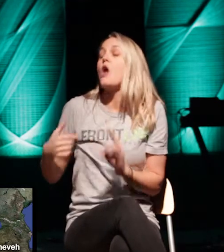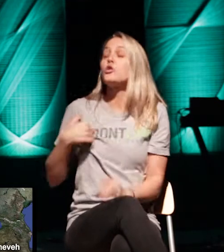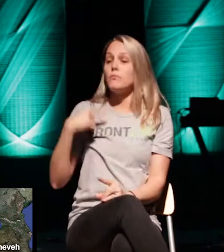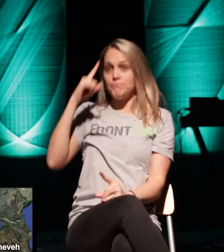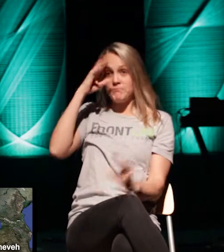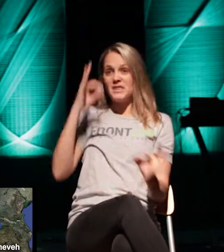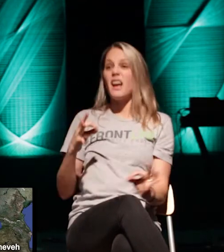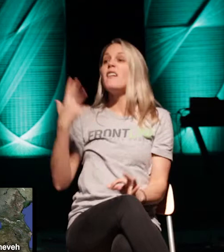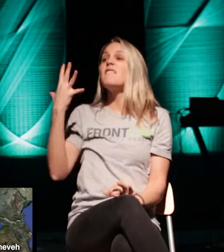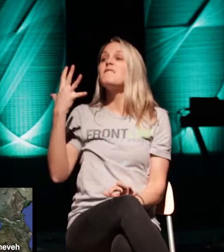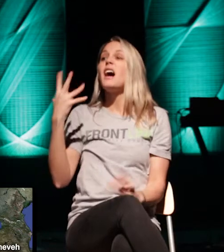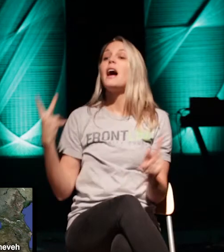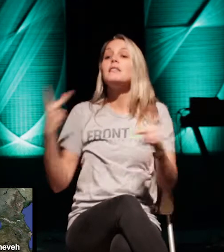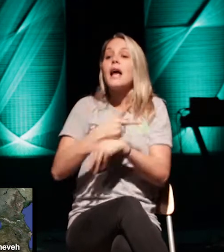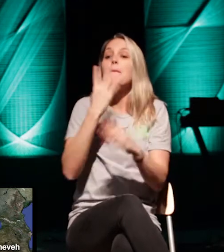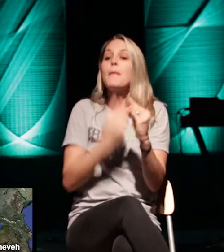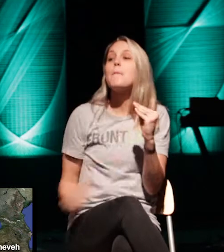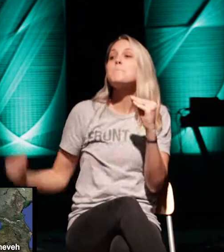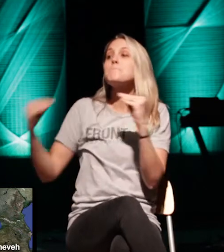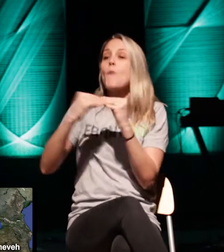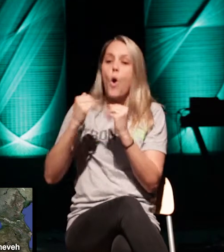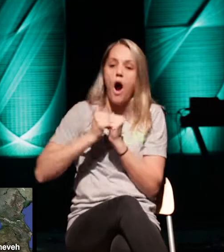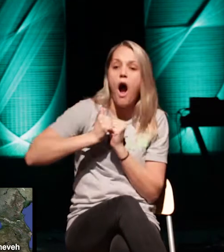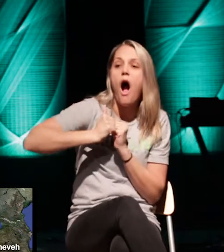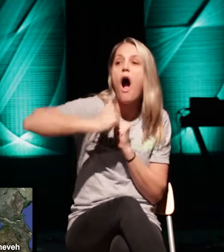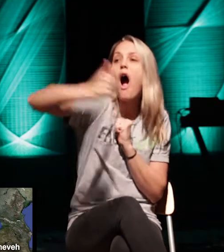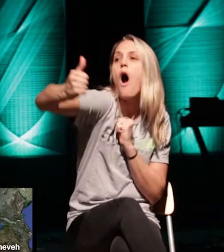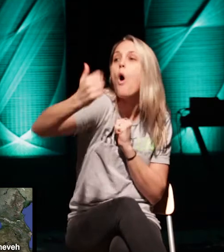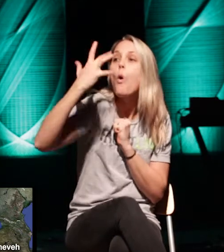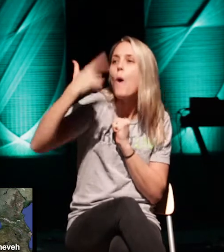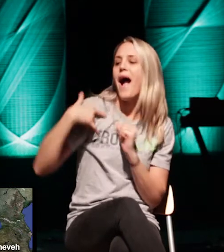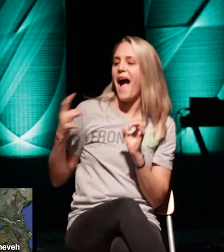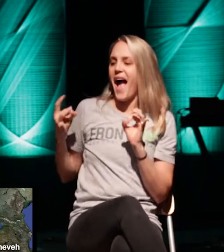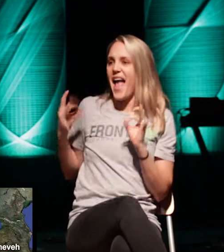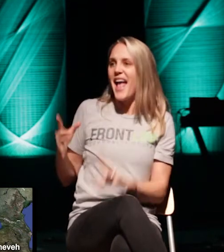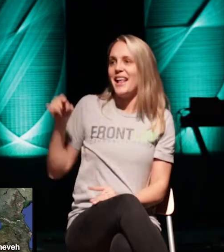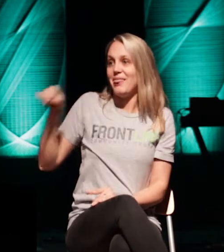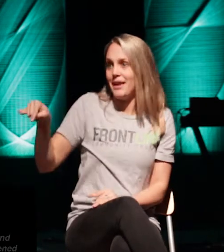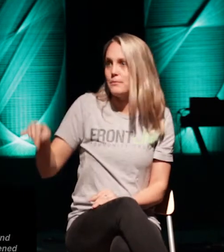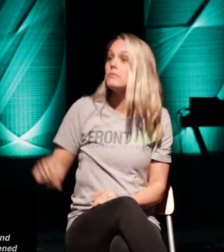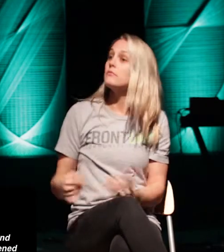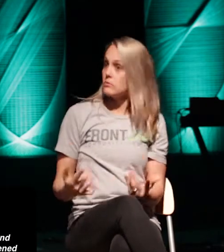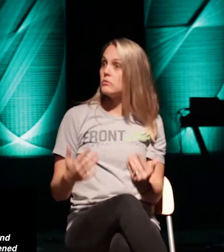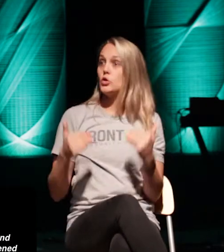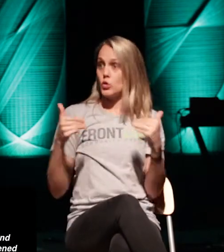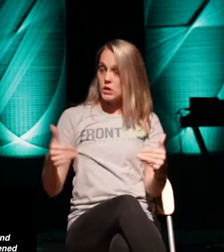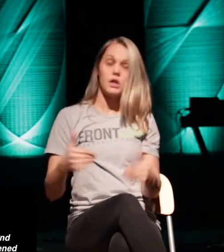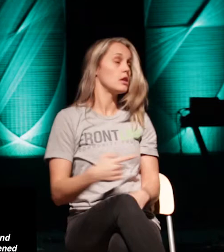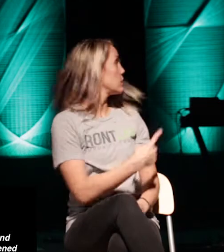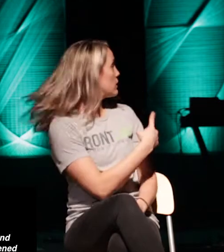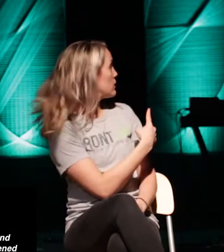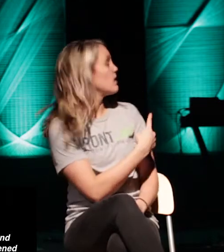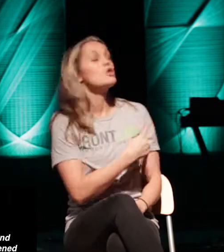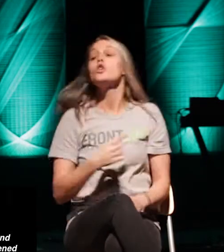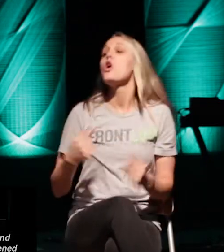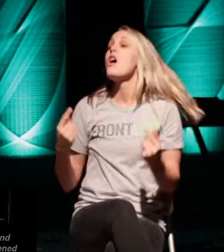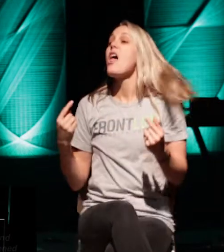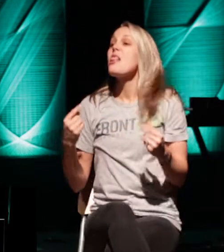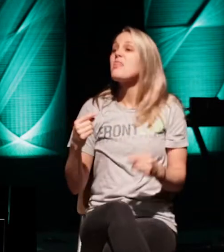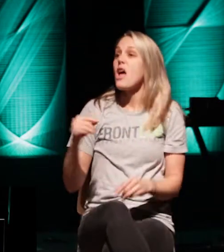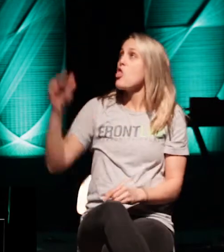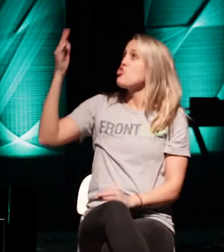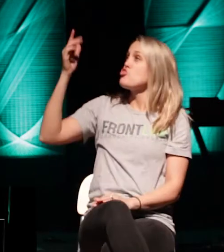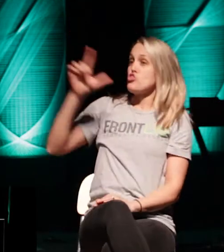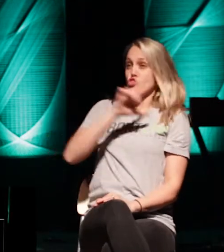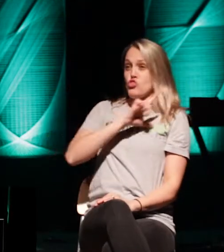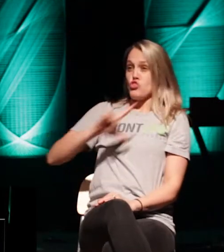go because I hate them. So that's what he does. Check this out. Then the Lord sent a great wind on the sea, and